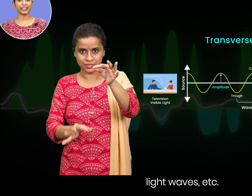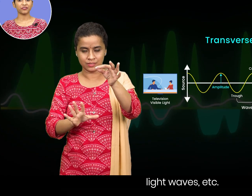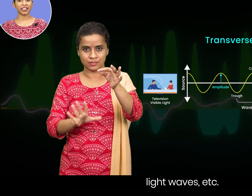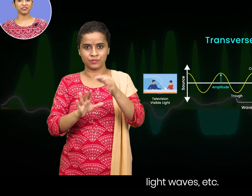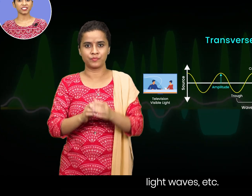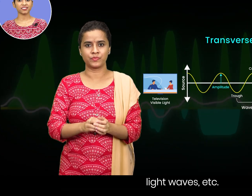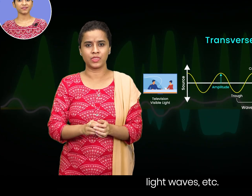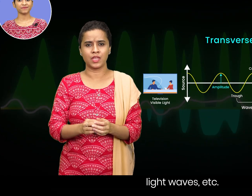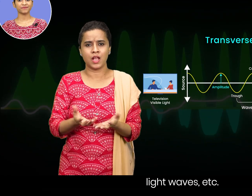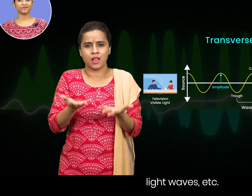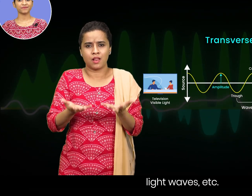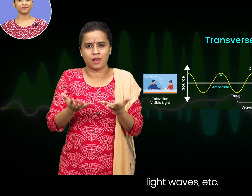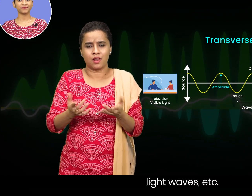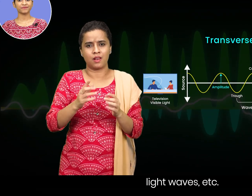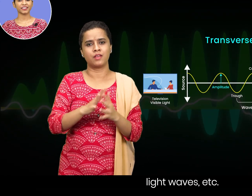light waves,